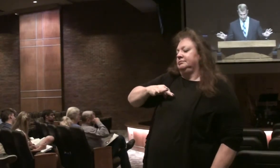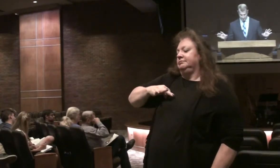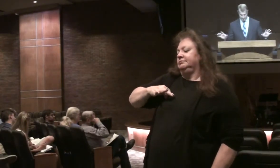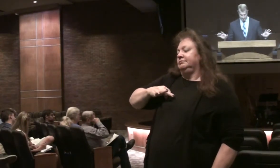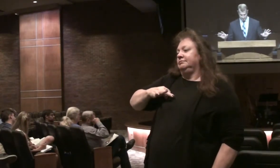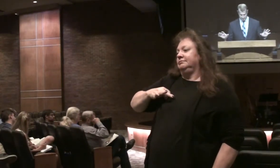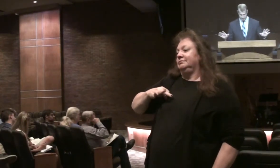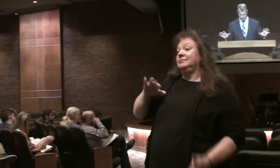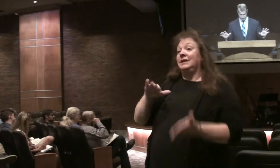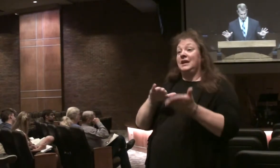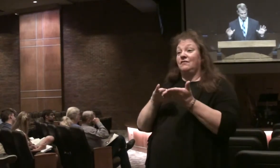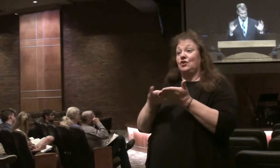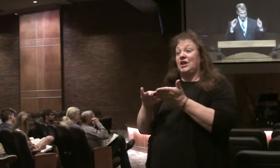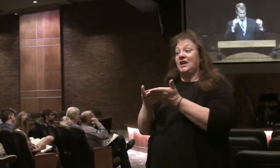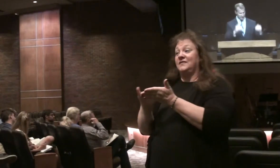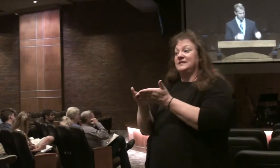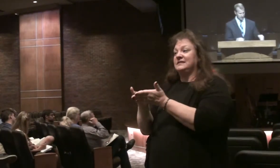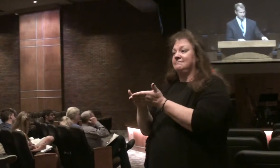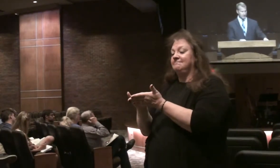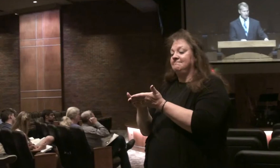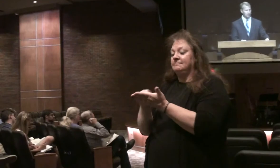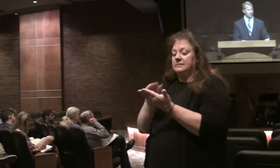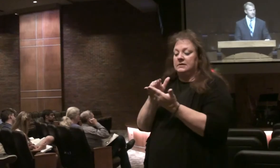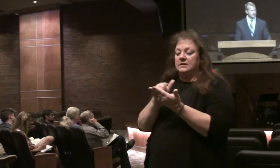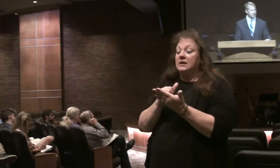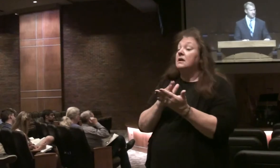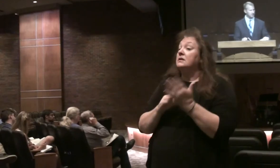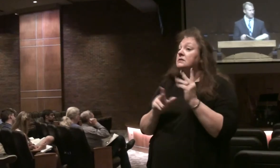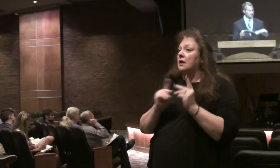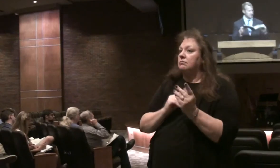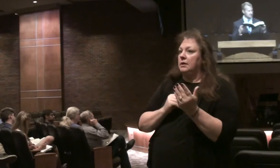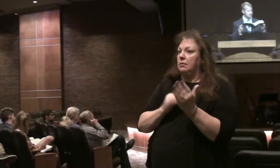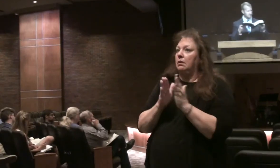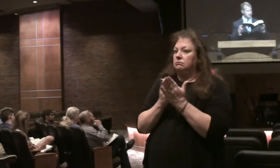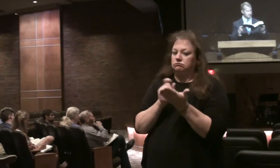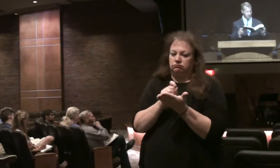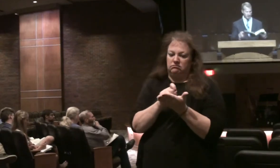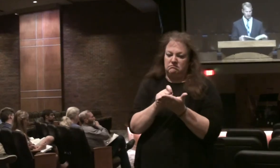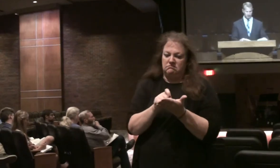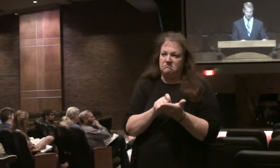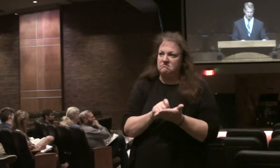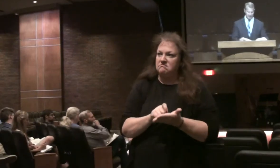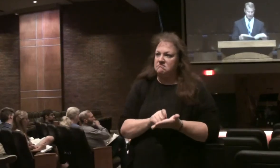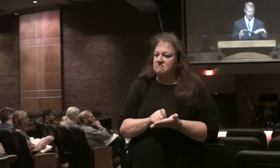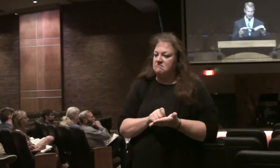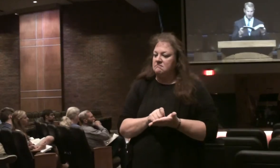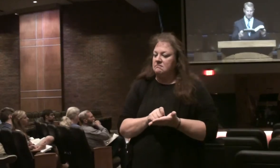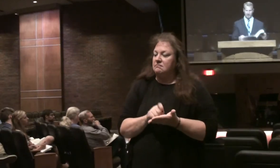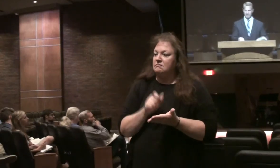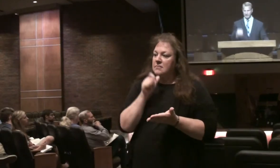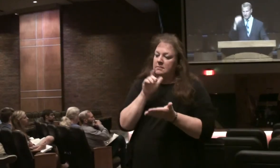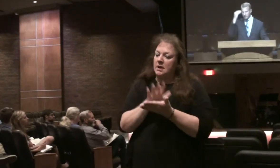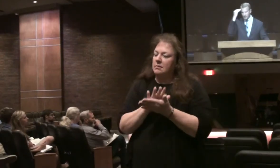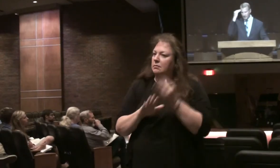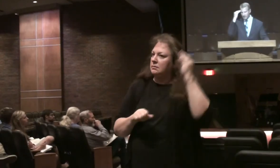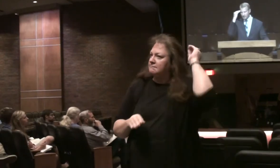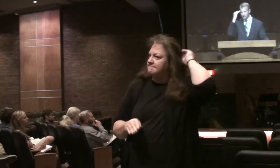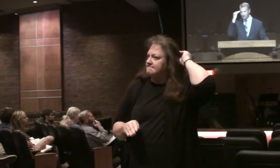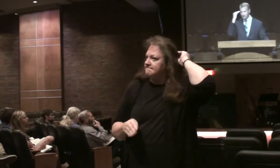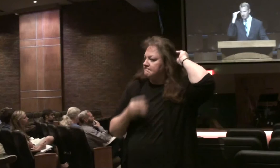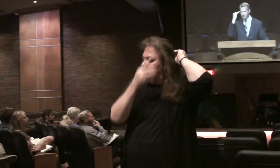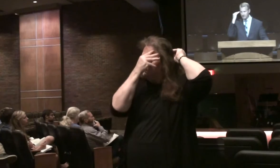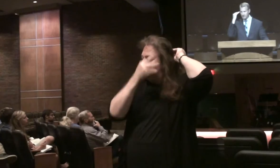forgives. Does it keep, you know, some people literally keep a ledger. Most people maybe keep a paper one that they keep in their